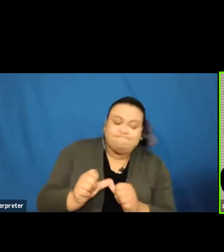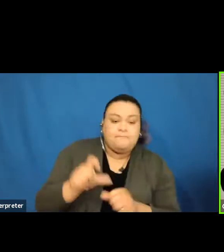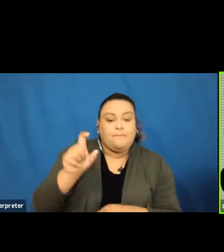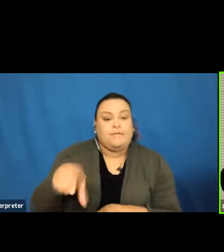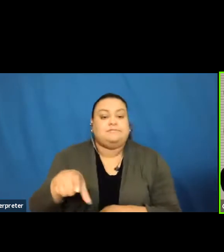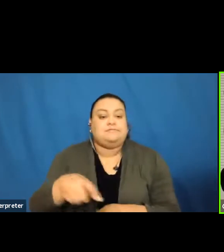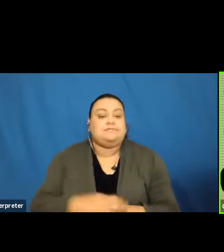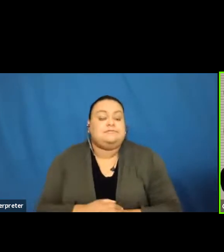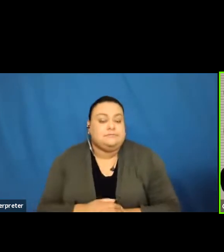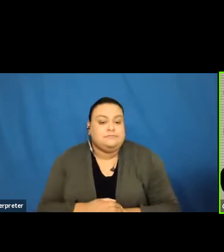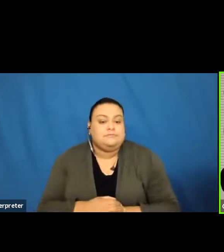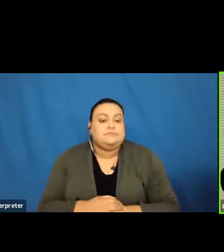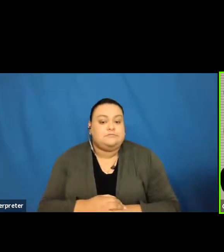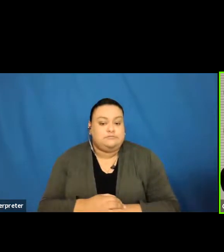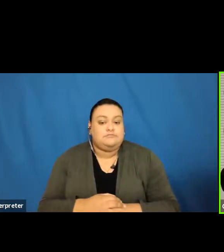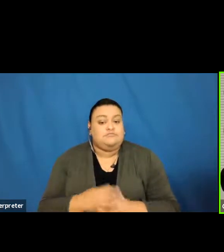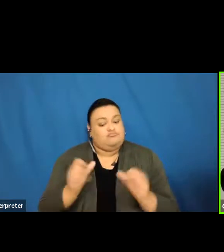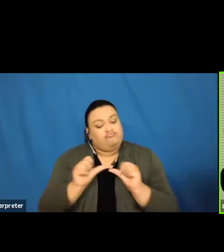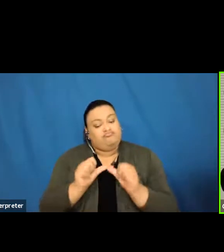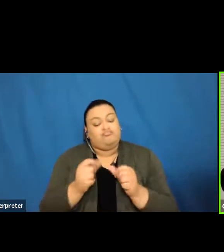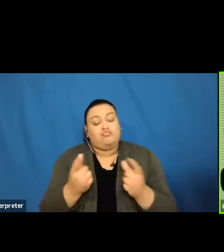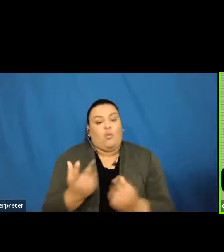continue doing what you think is right.